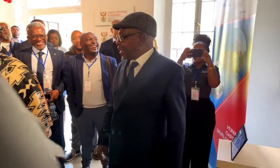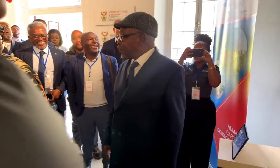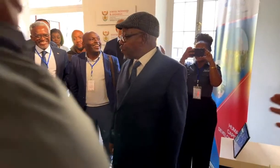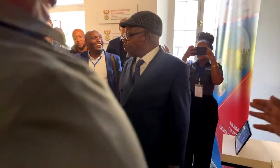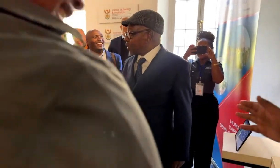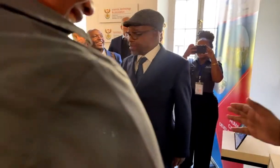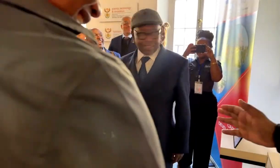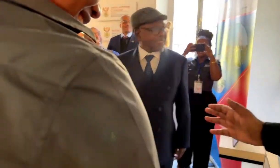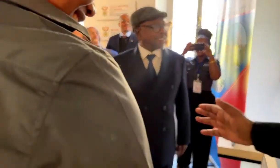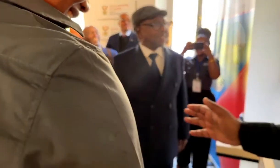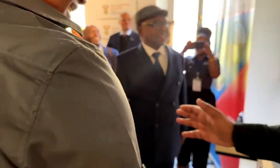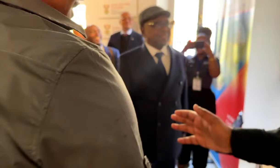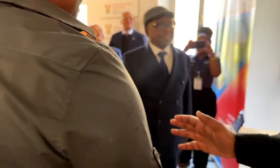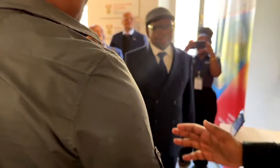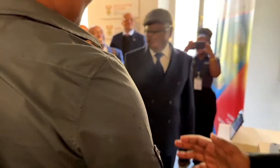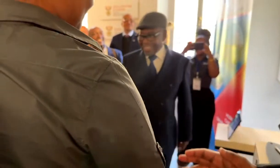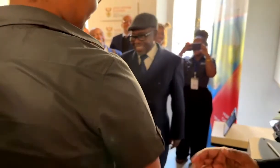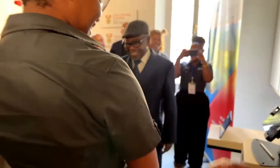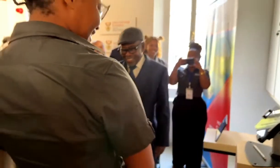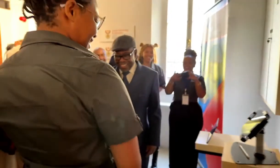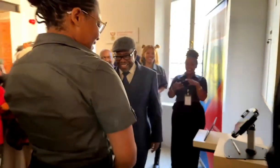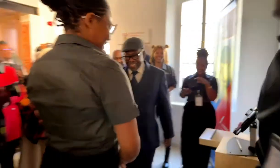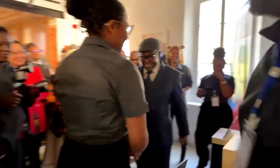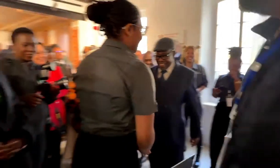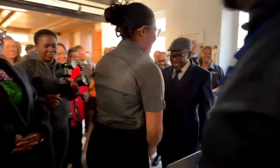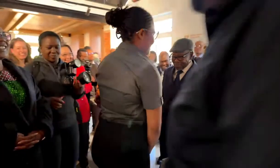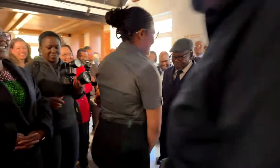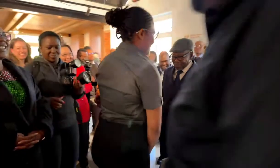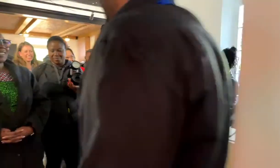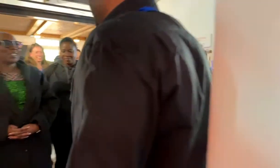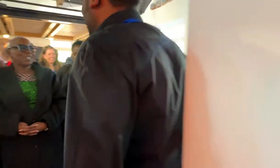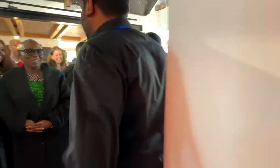Okay, if we could just move through. If we could move through.